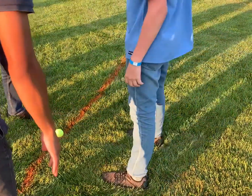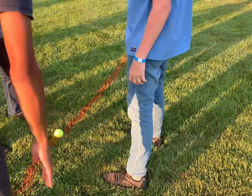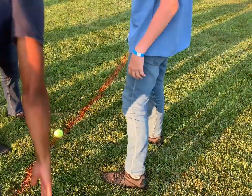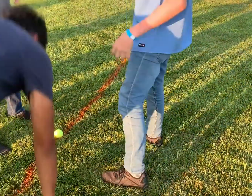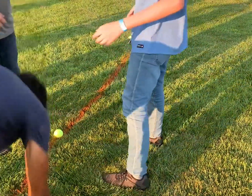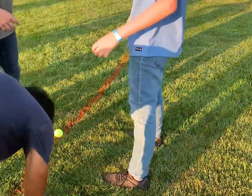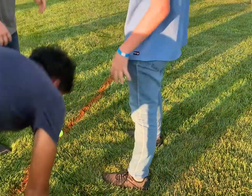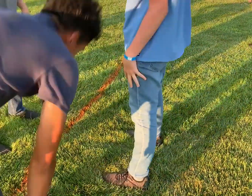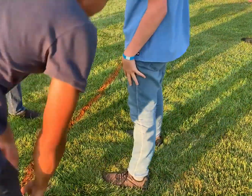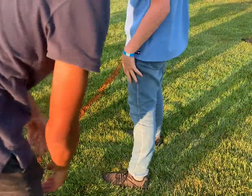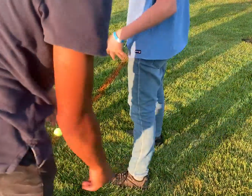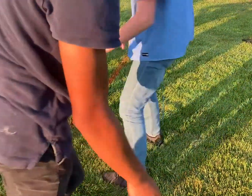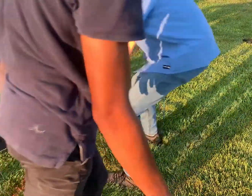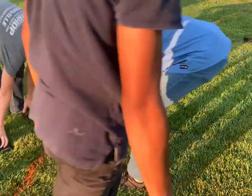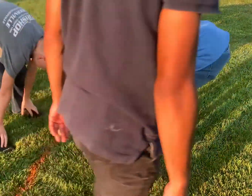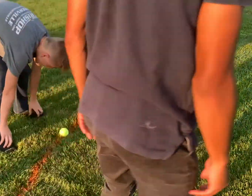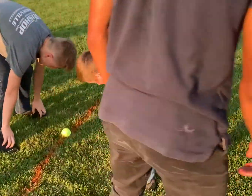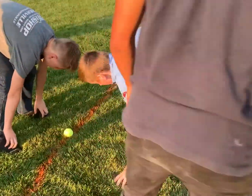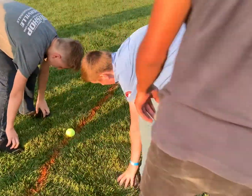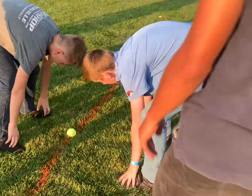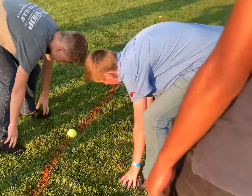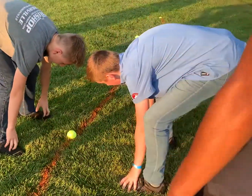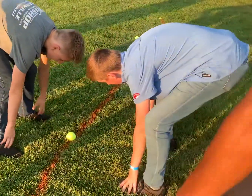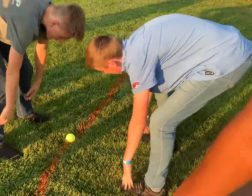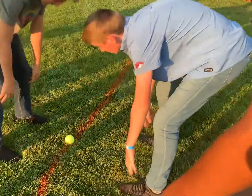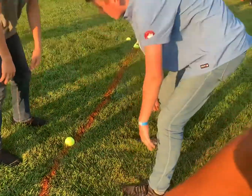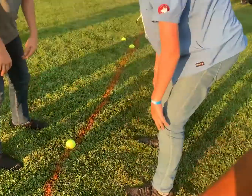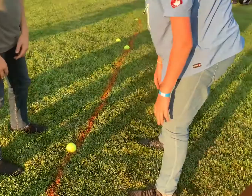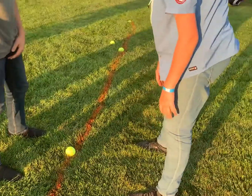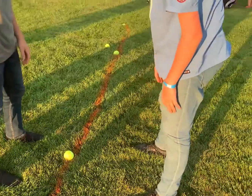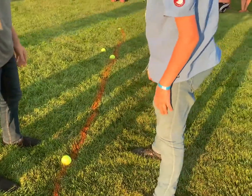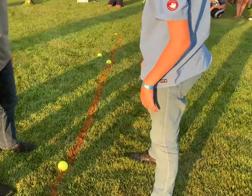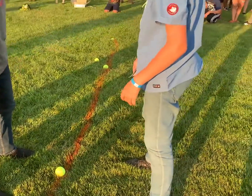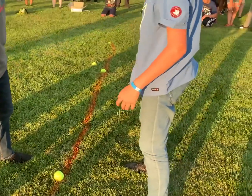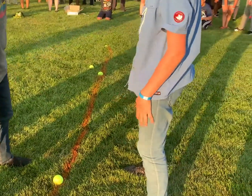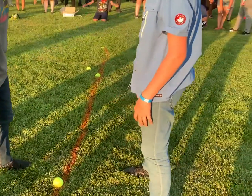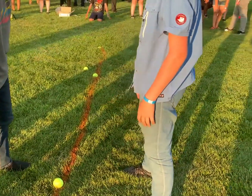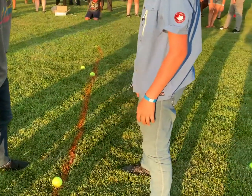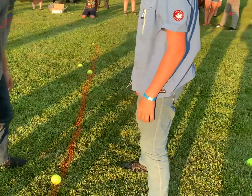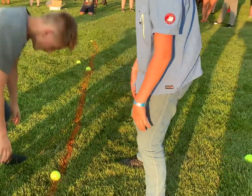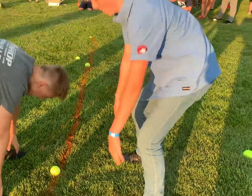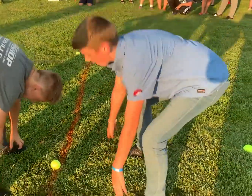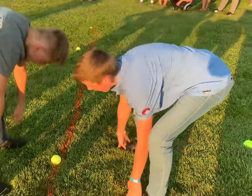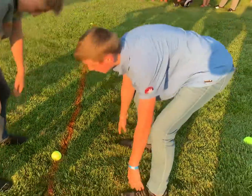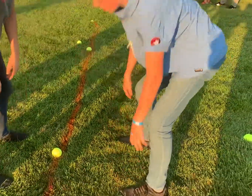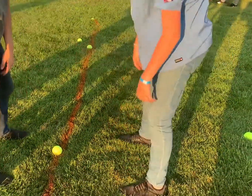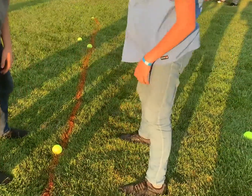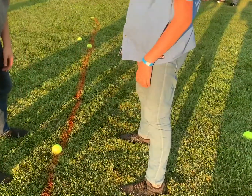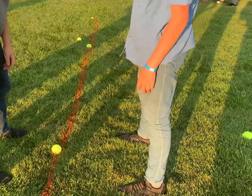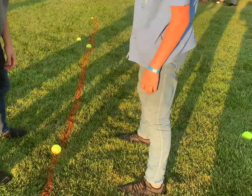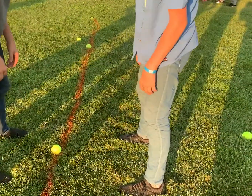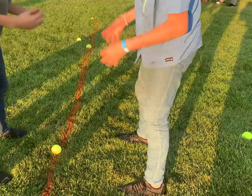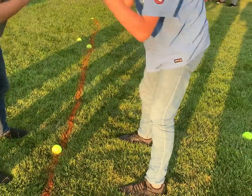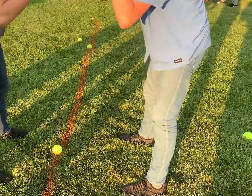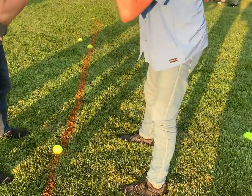Okay. Toes. Stand back up. You gotta touch your toes and stand back up. Toes. Head.